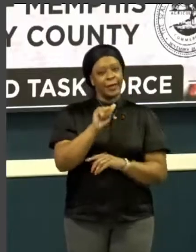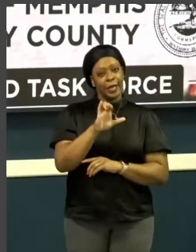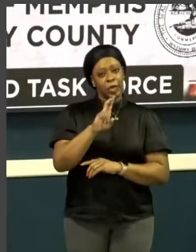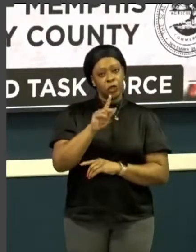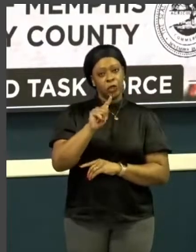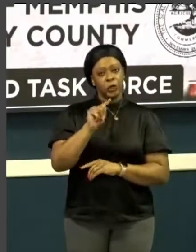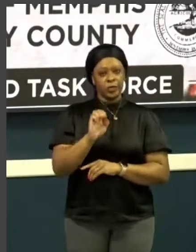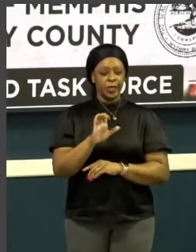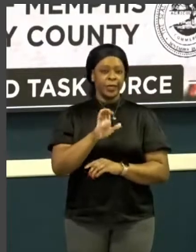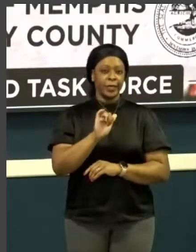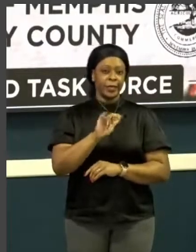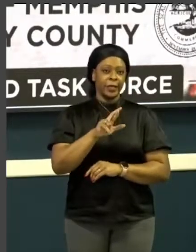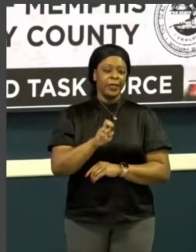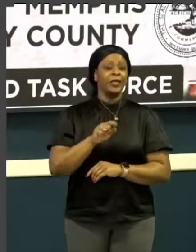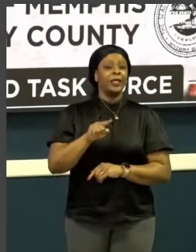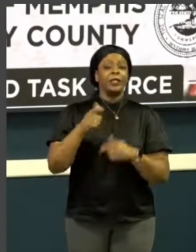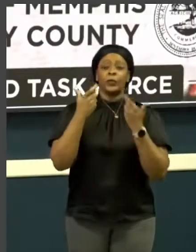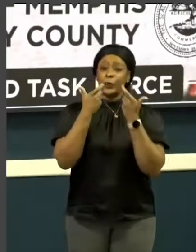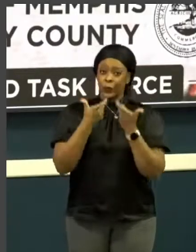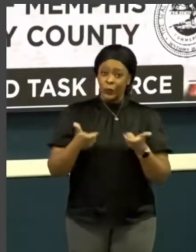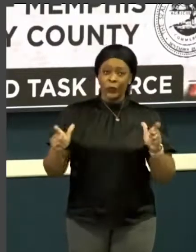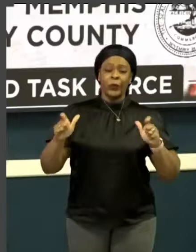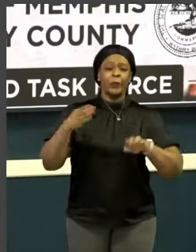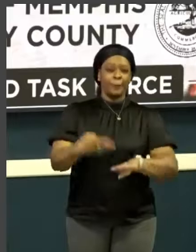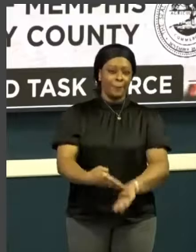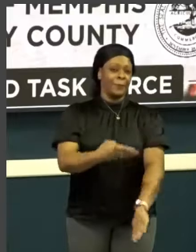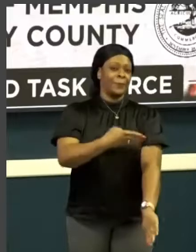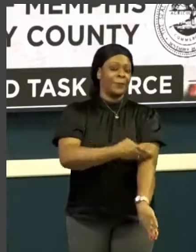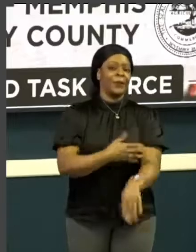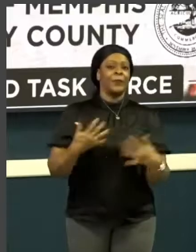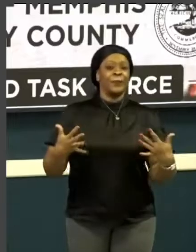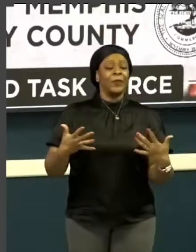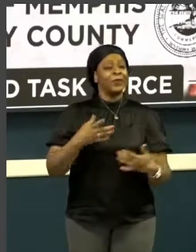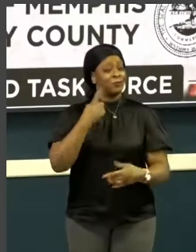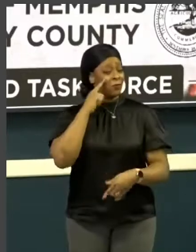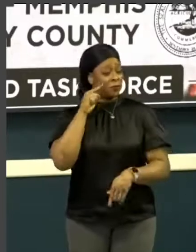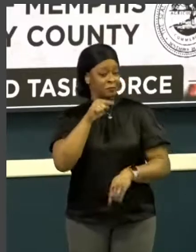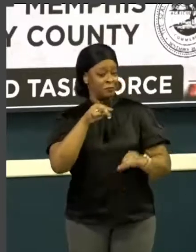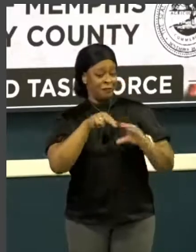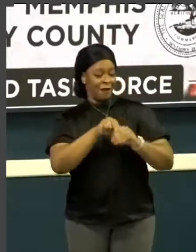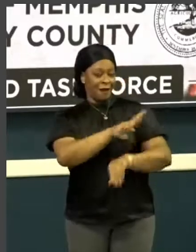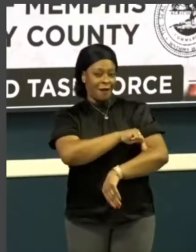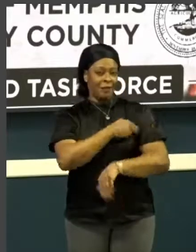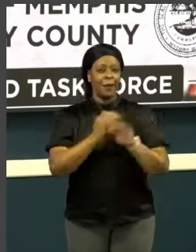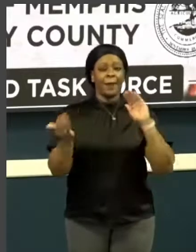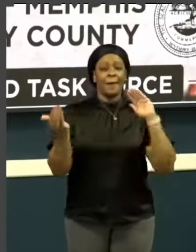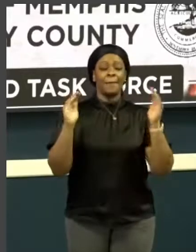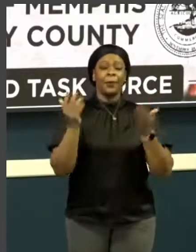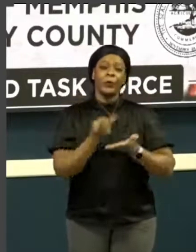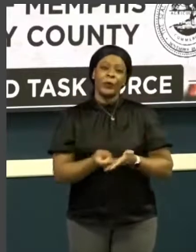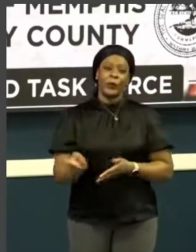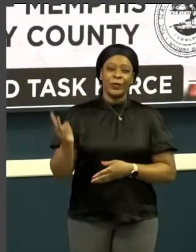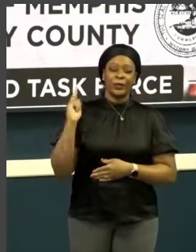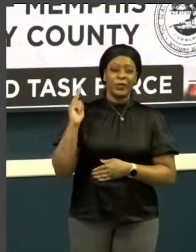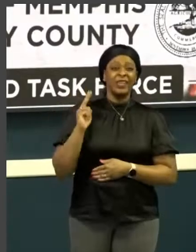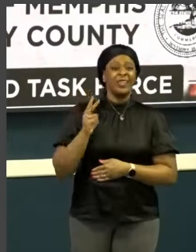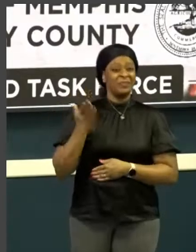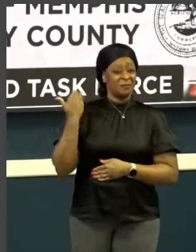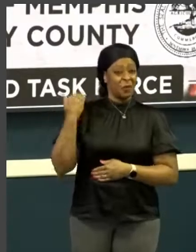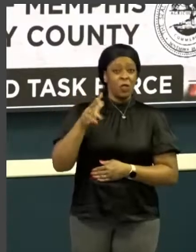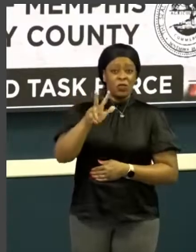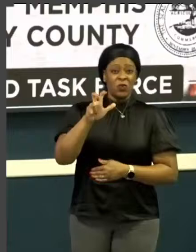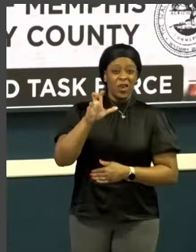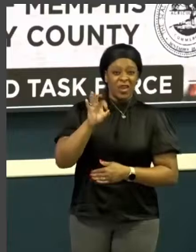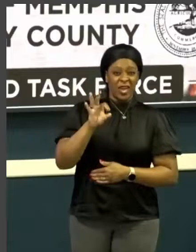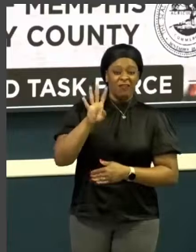care. This is a significant improvement over hospitalizations just 2 weeks ago, when